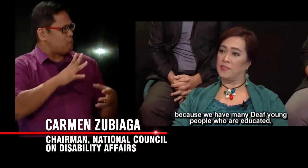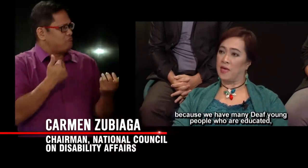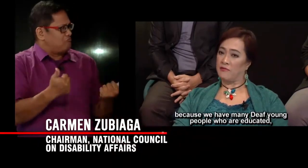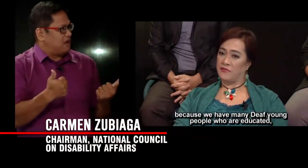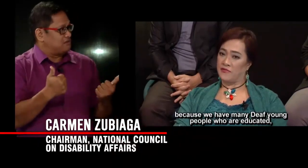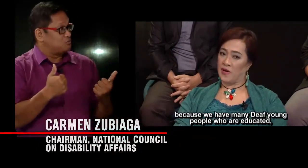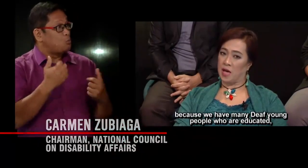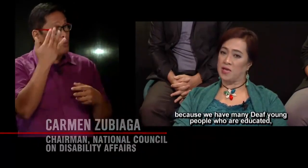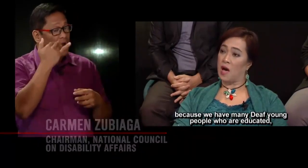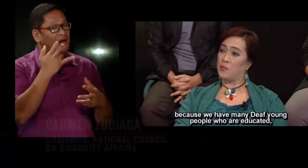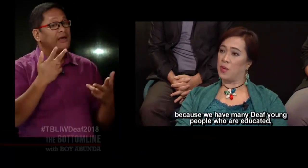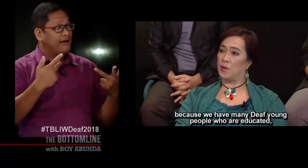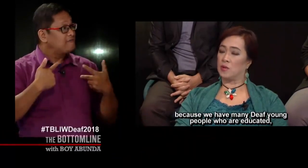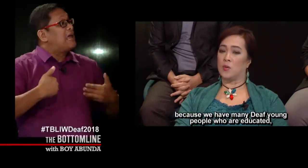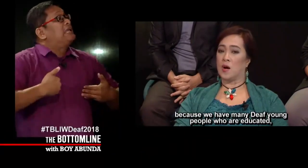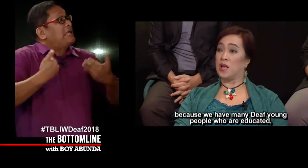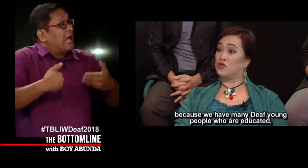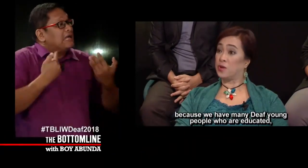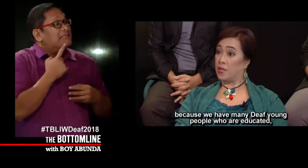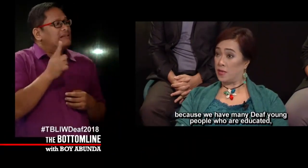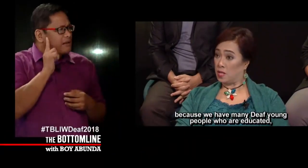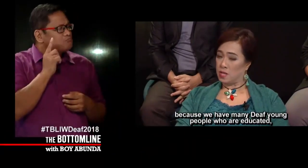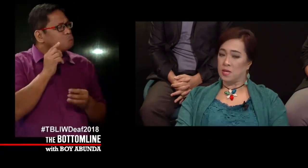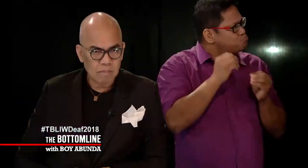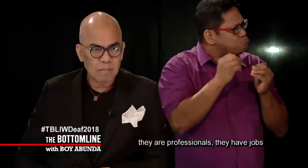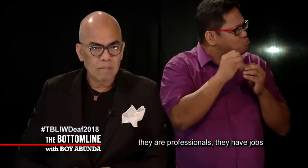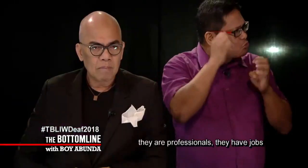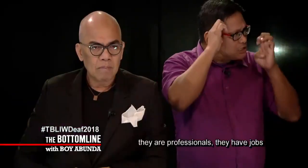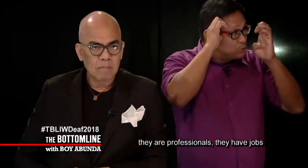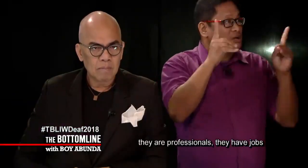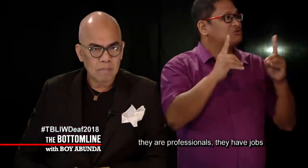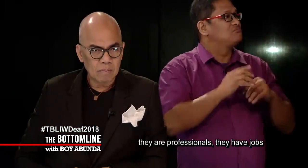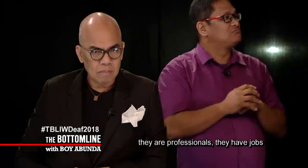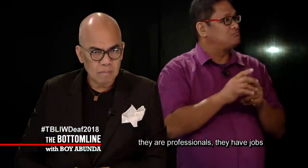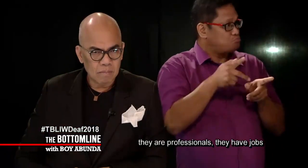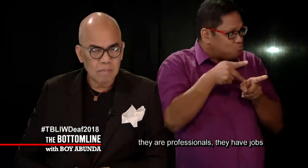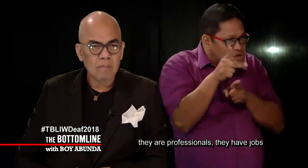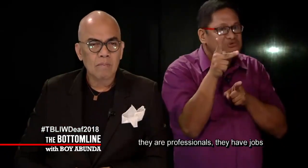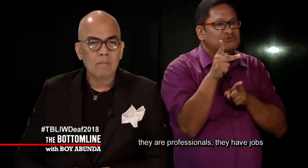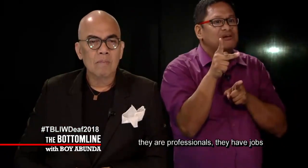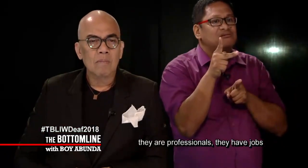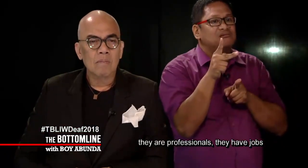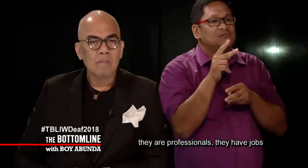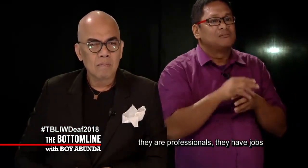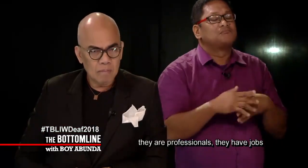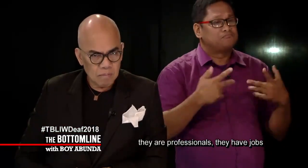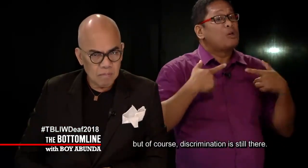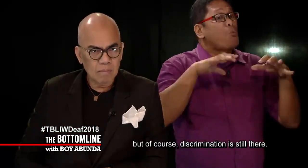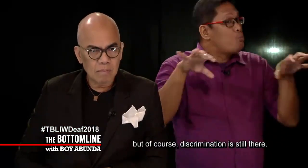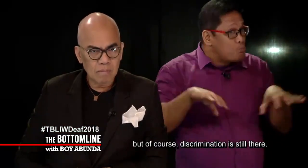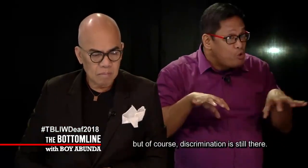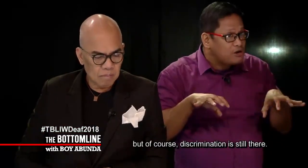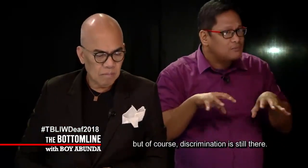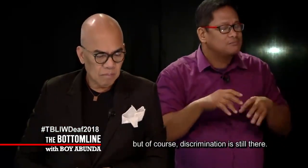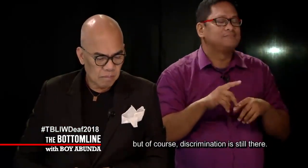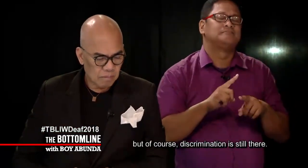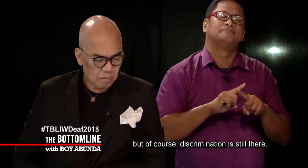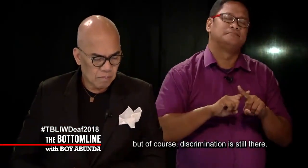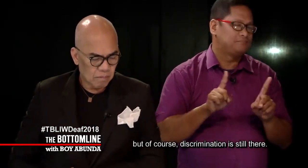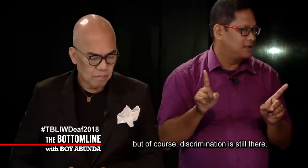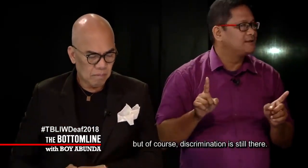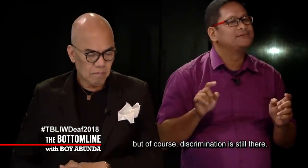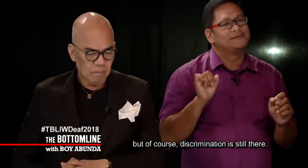many deaf young people who are educated. They are professionals. They have jobs. But of course,